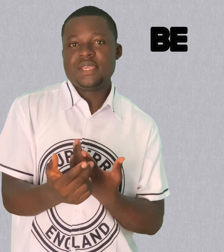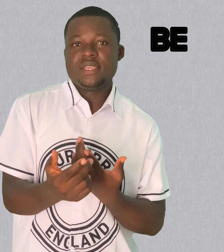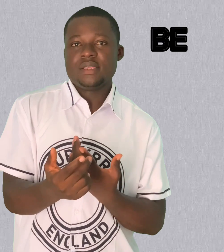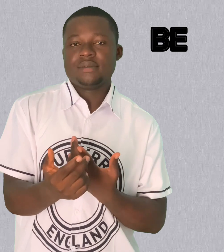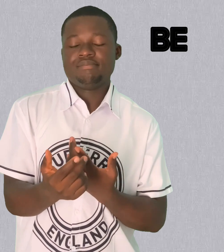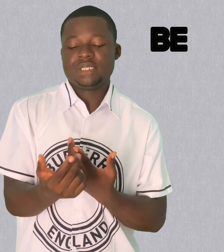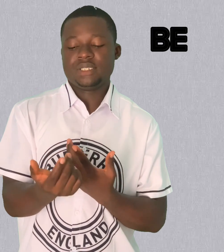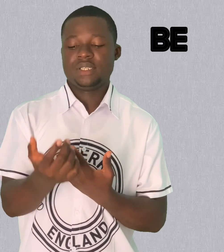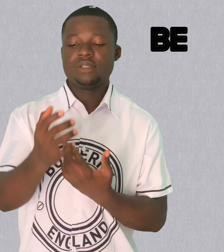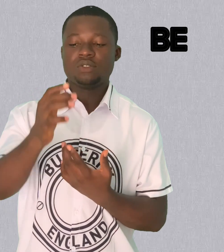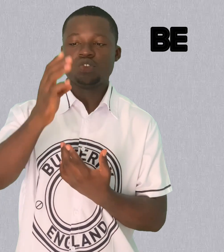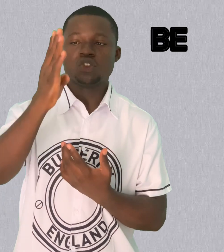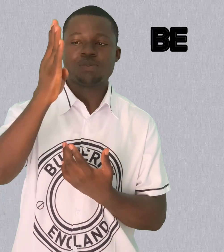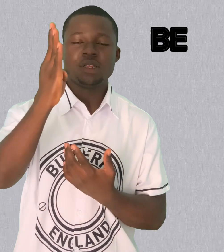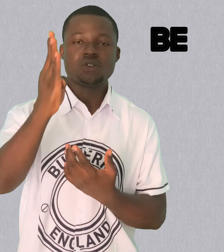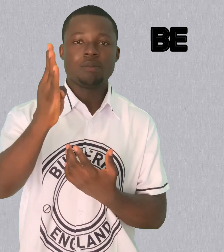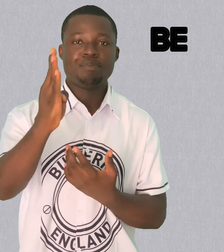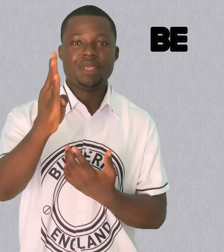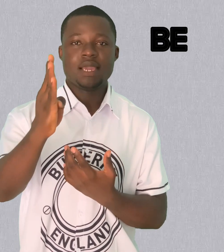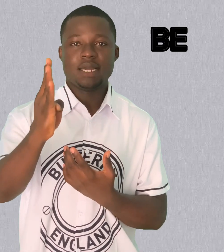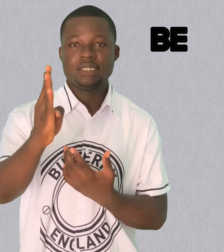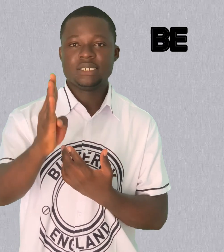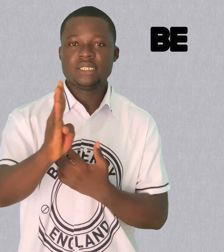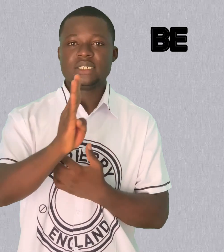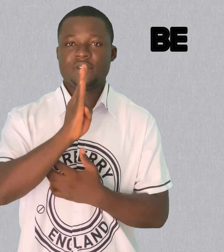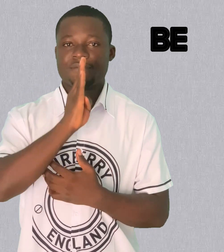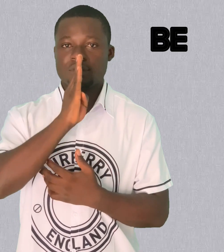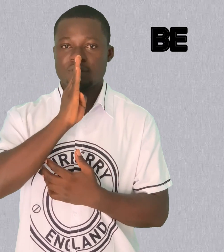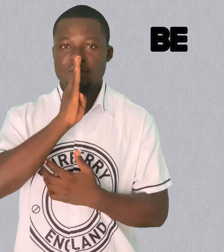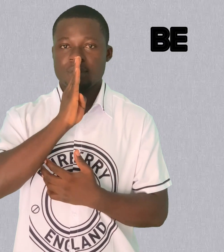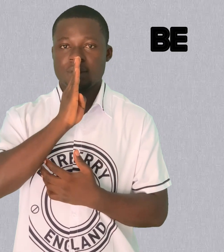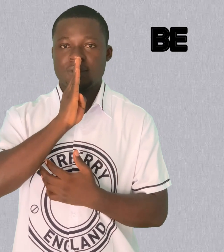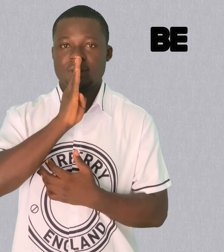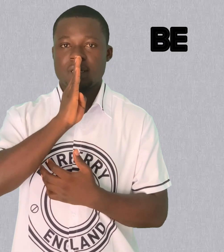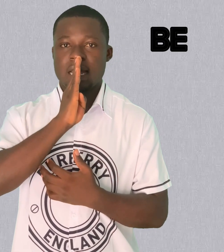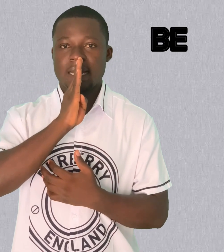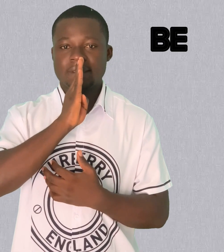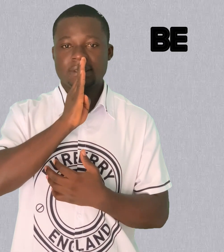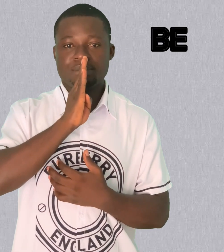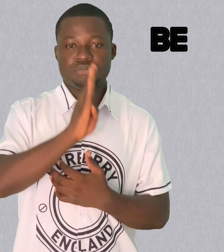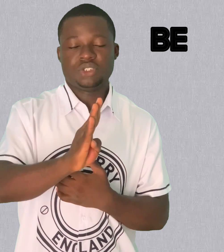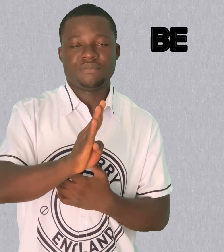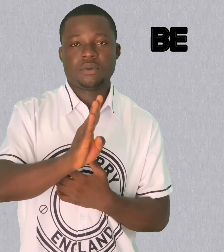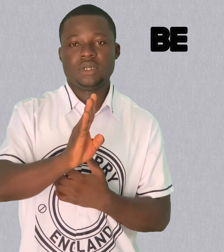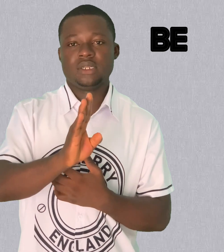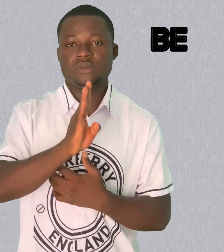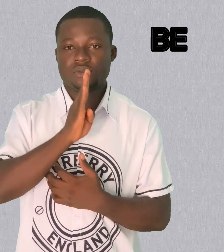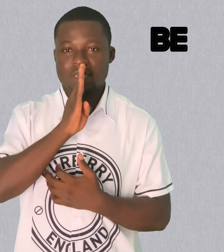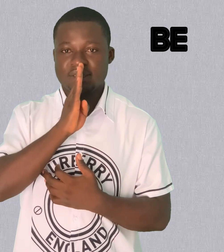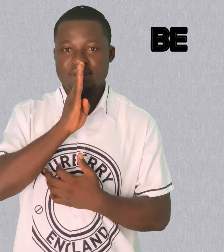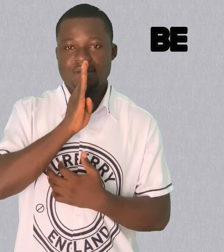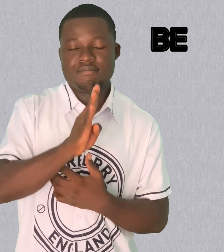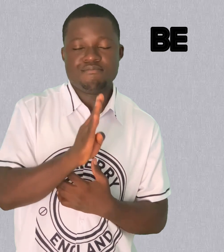B. B-E. Just place your B hand in front of your mouth and push it forward a little. So that is